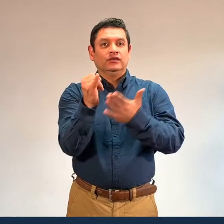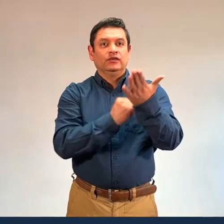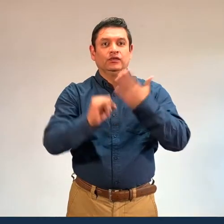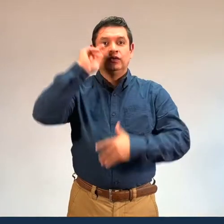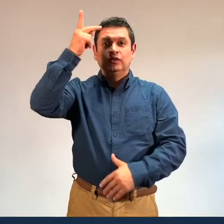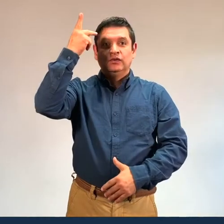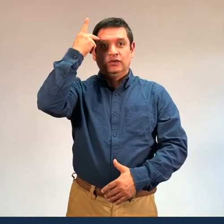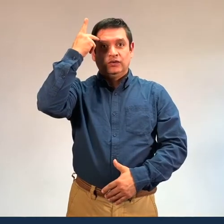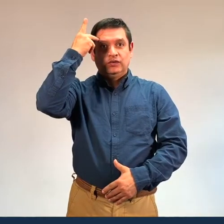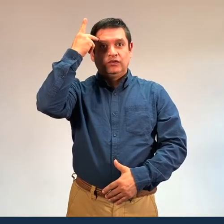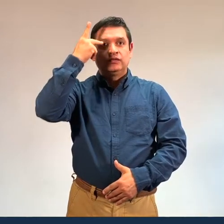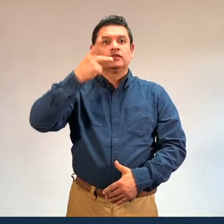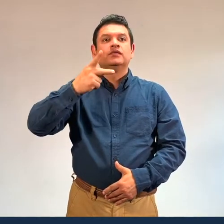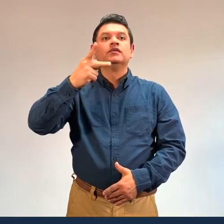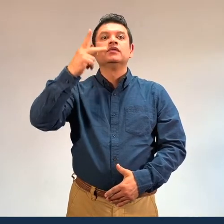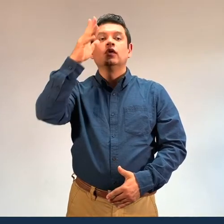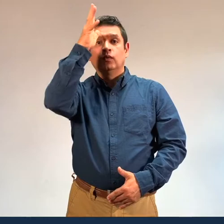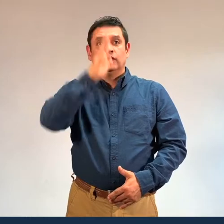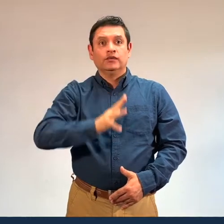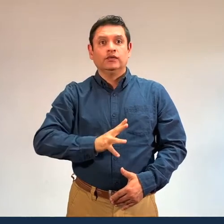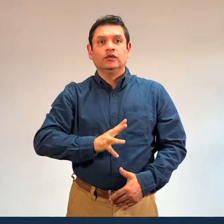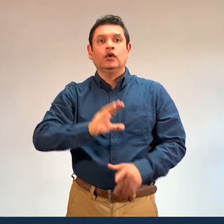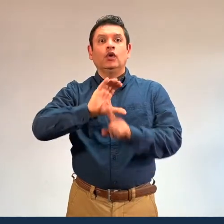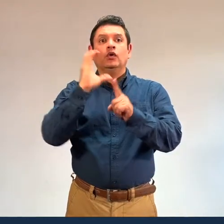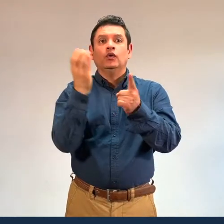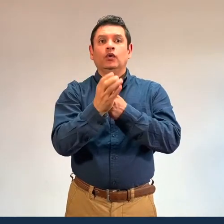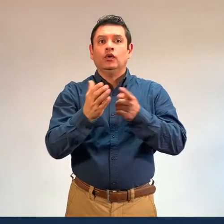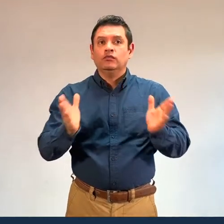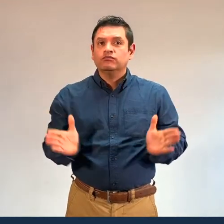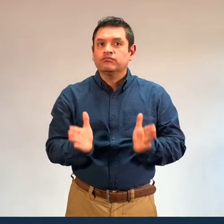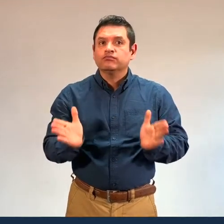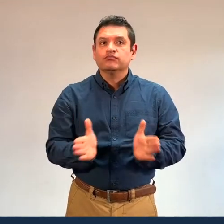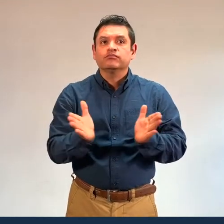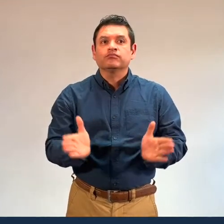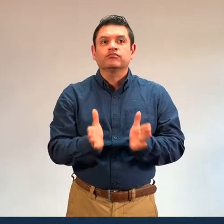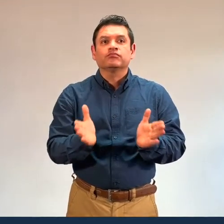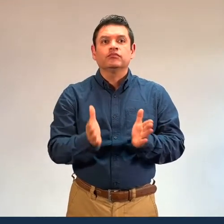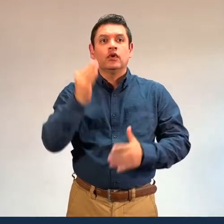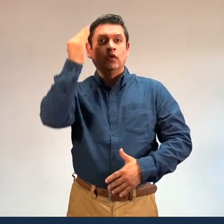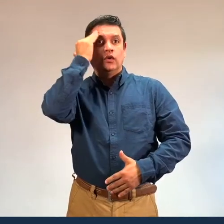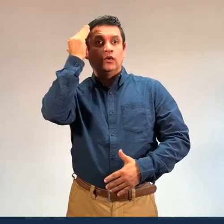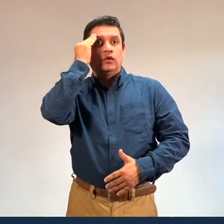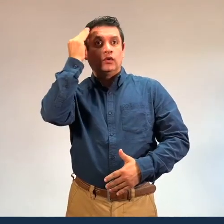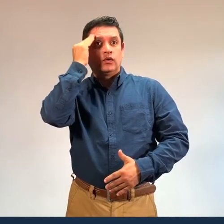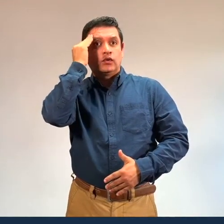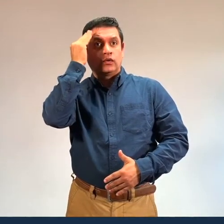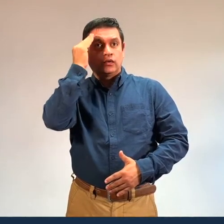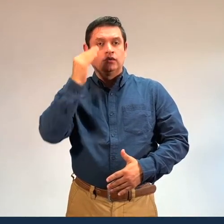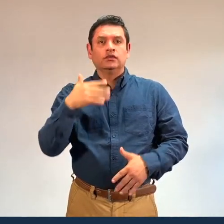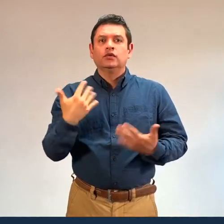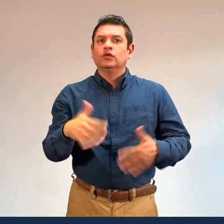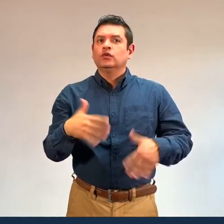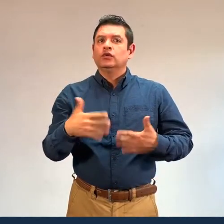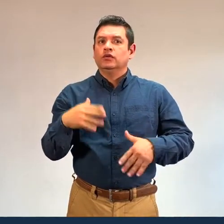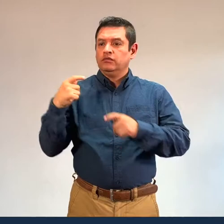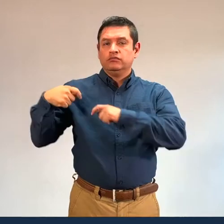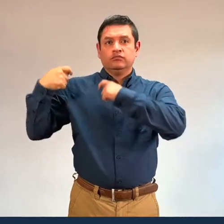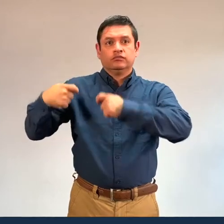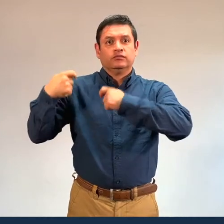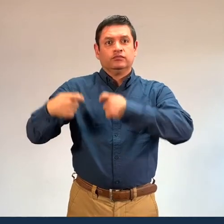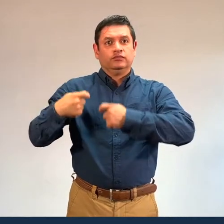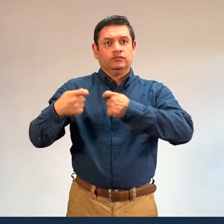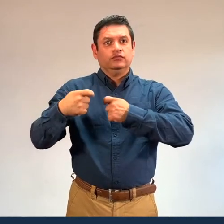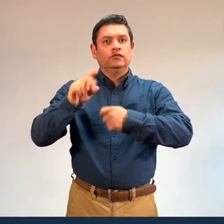José Chávez Morado, artist, political activist, teacher, and cultural promoter, mostly renowned as one of the major exponents of the